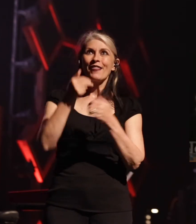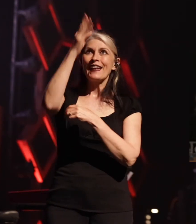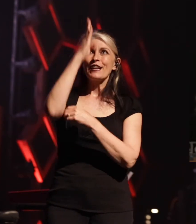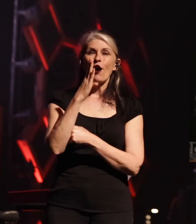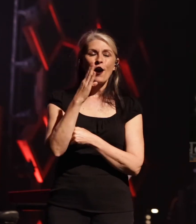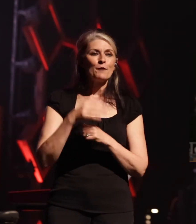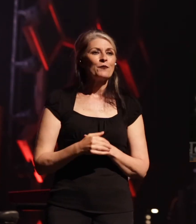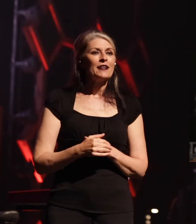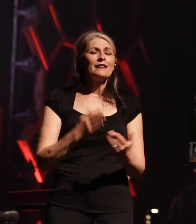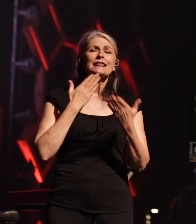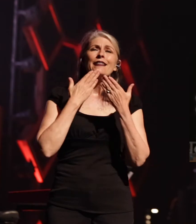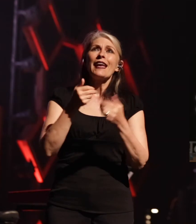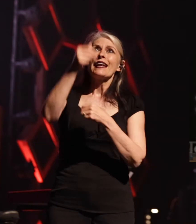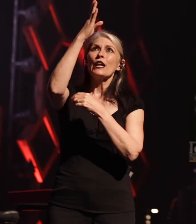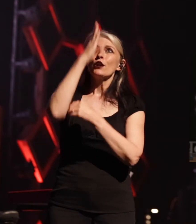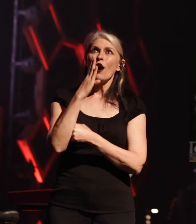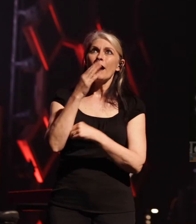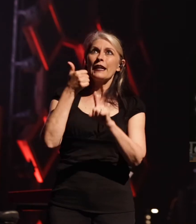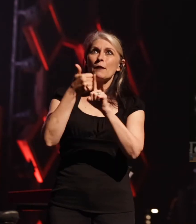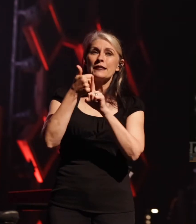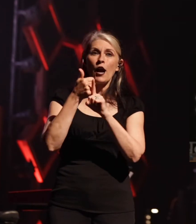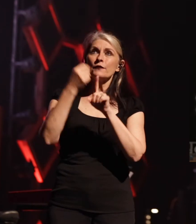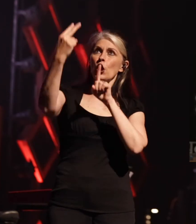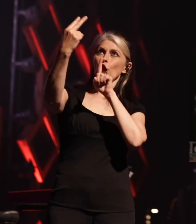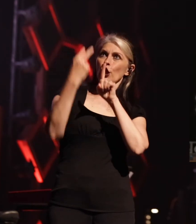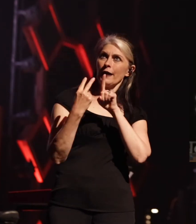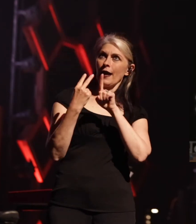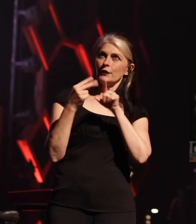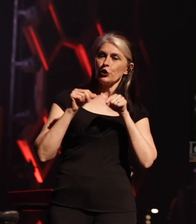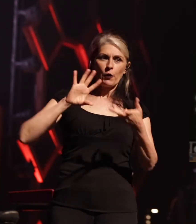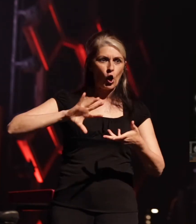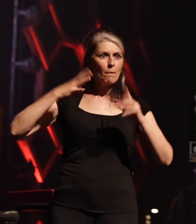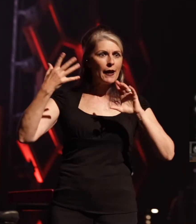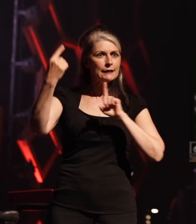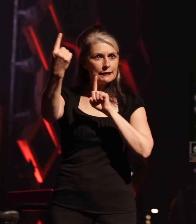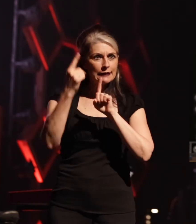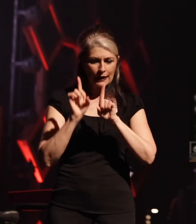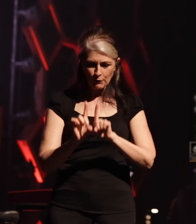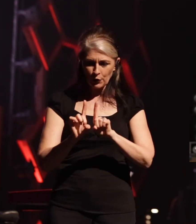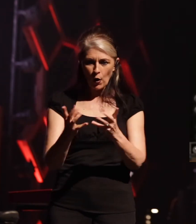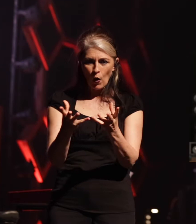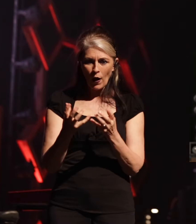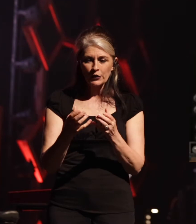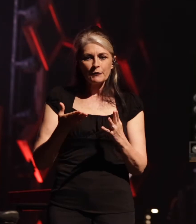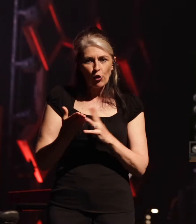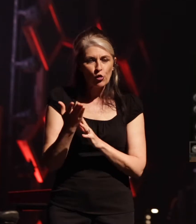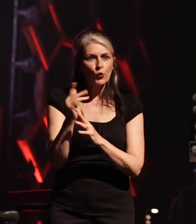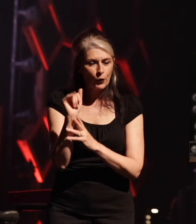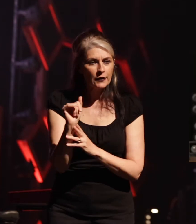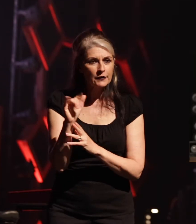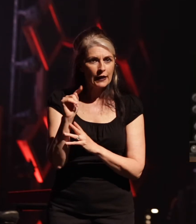him that he sees us in the mess, that he comes to us, that he wants to bring us through it, and that we're not